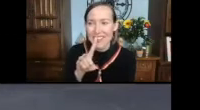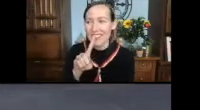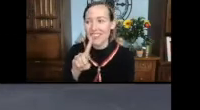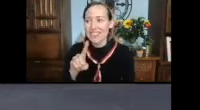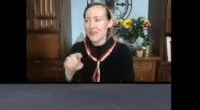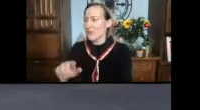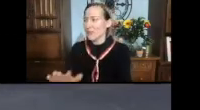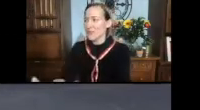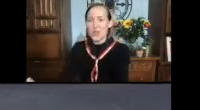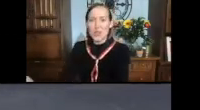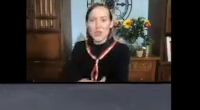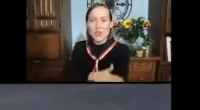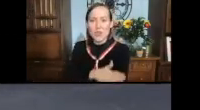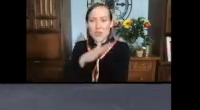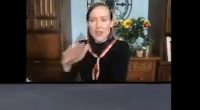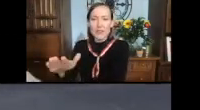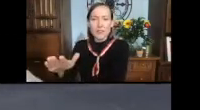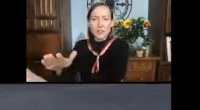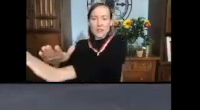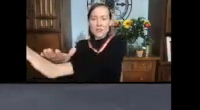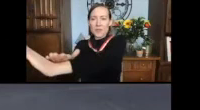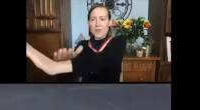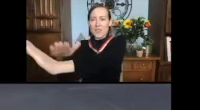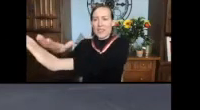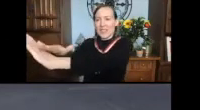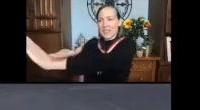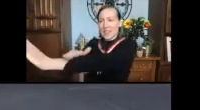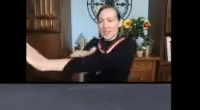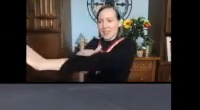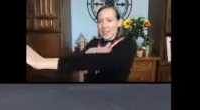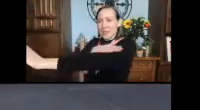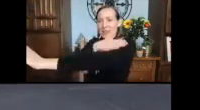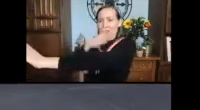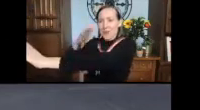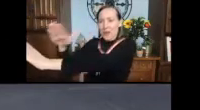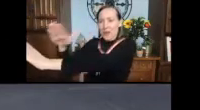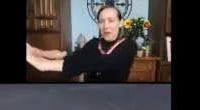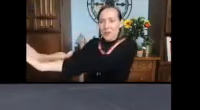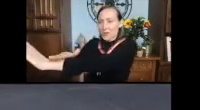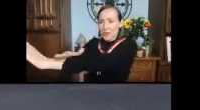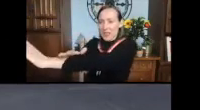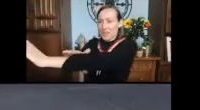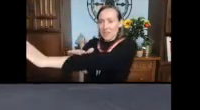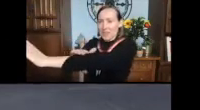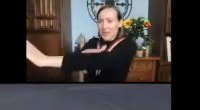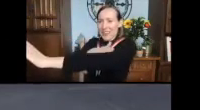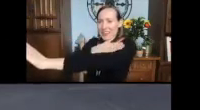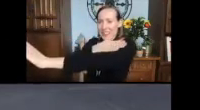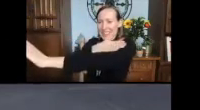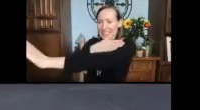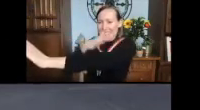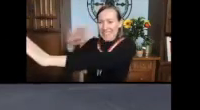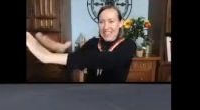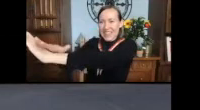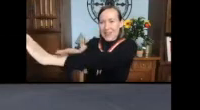All right. Green. Green is like this. I'm going to lift up my arm, but you don't have to lift it up like